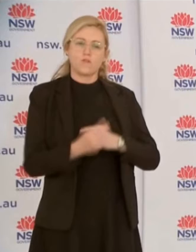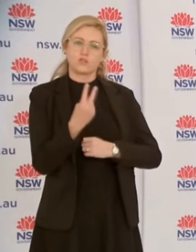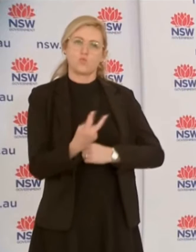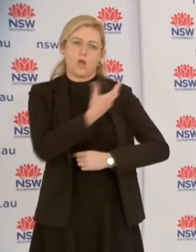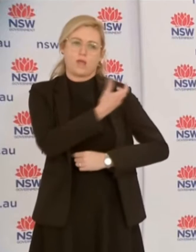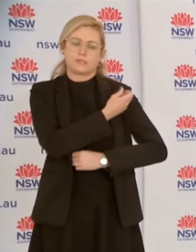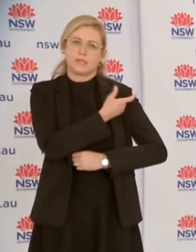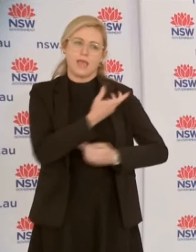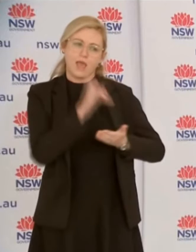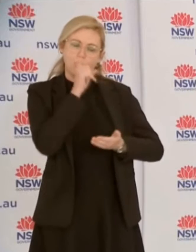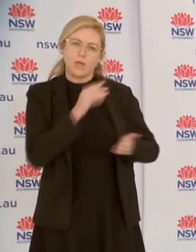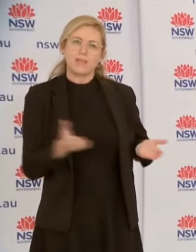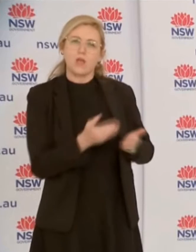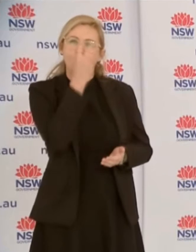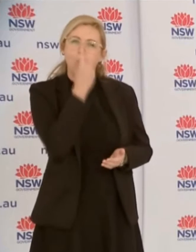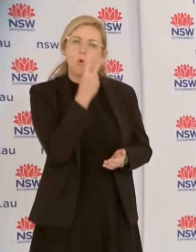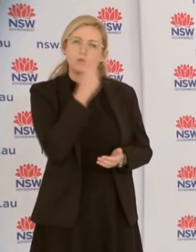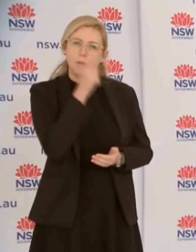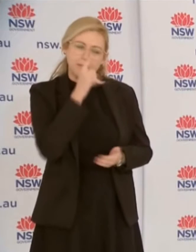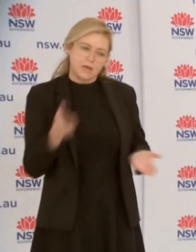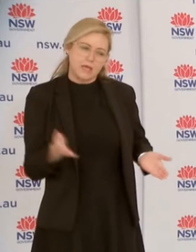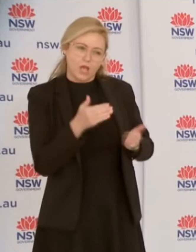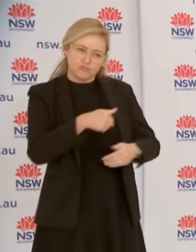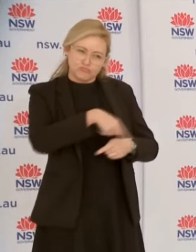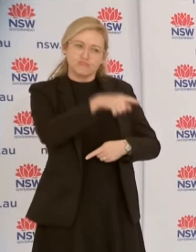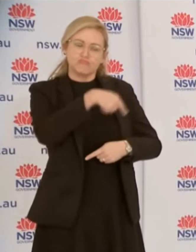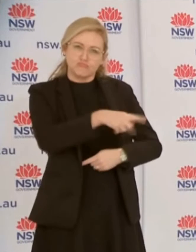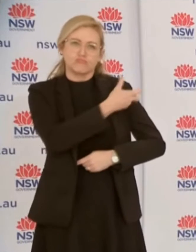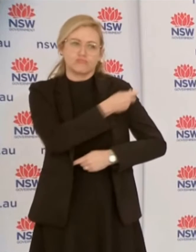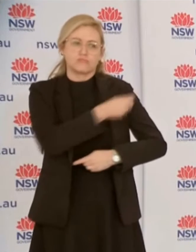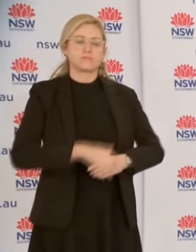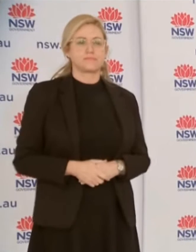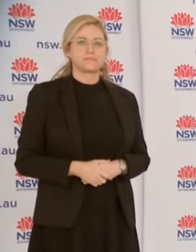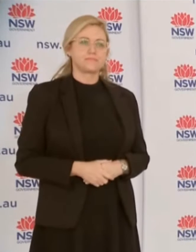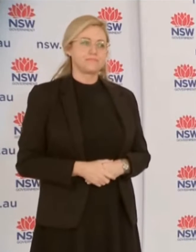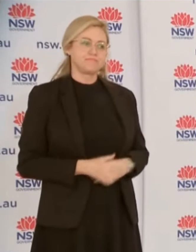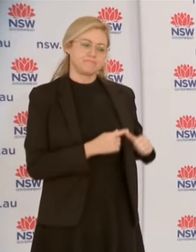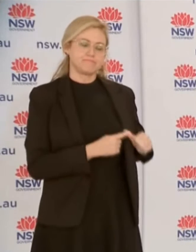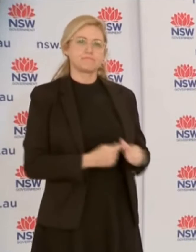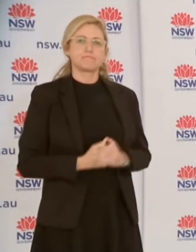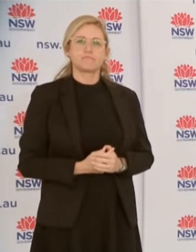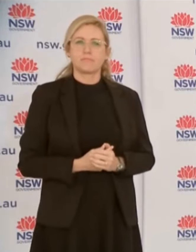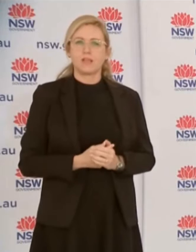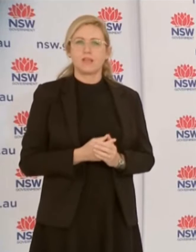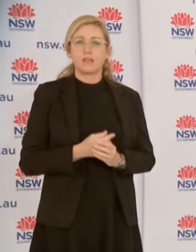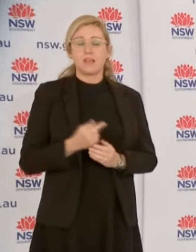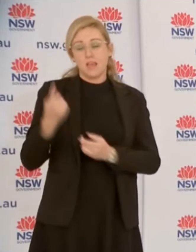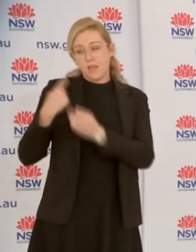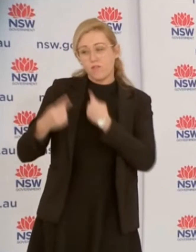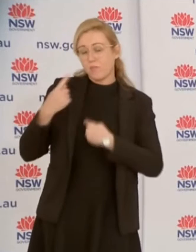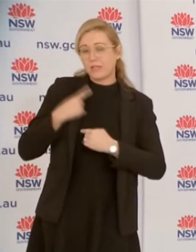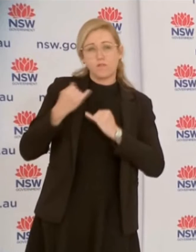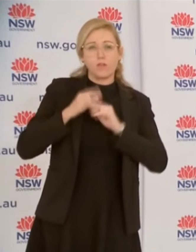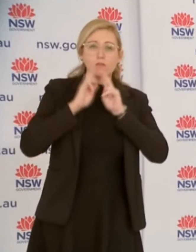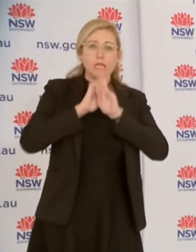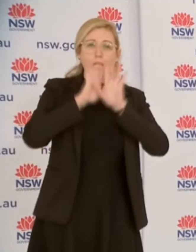jab? I think it's very clear. The data is so clear. Can I just reflect on our